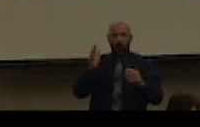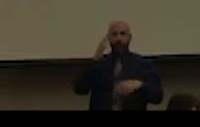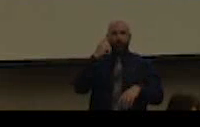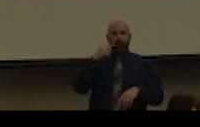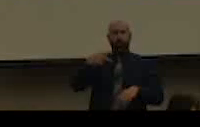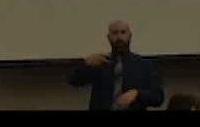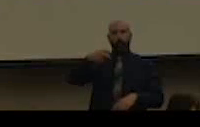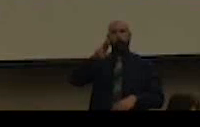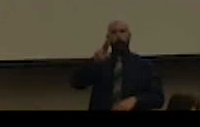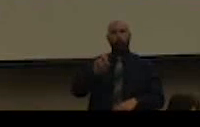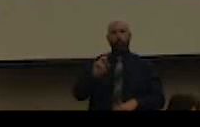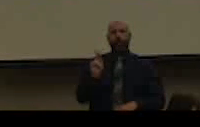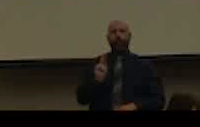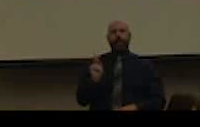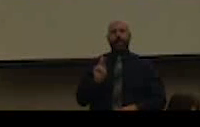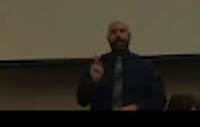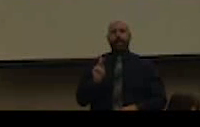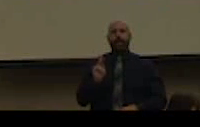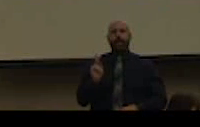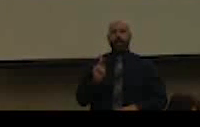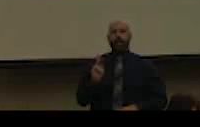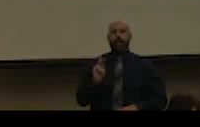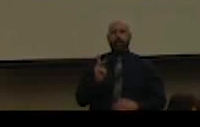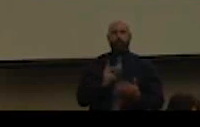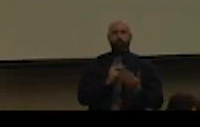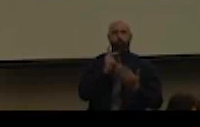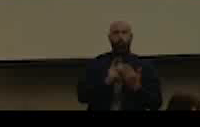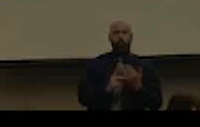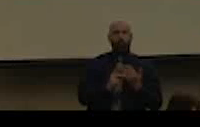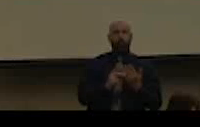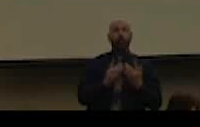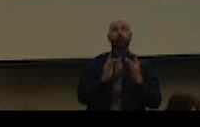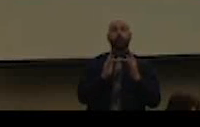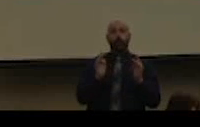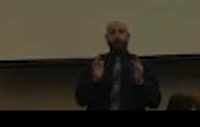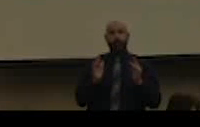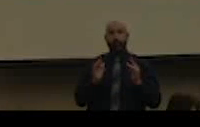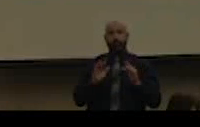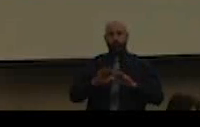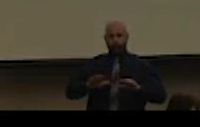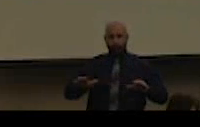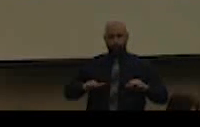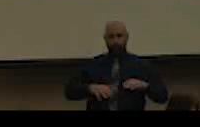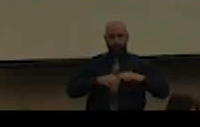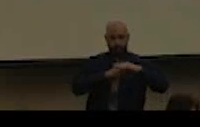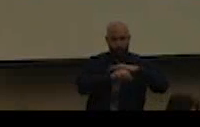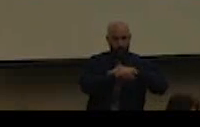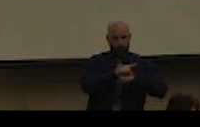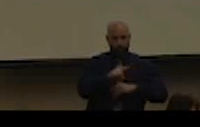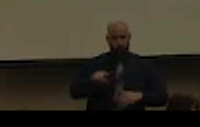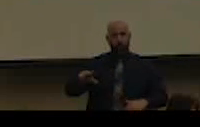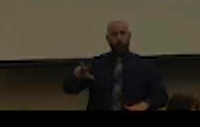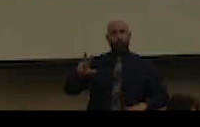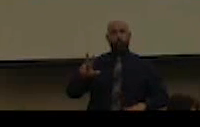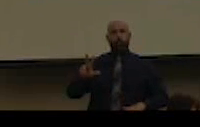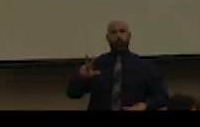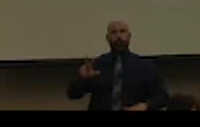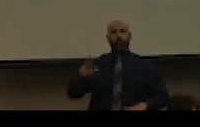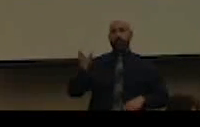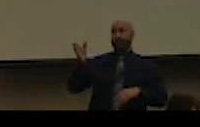also for children first through three. And you know, this was following Katrina.